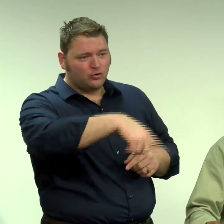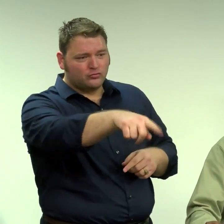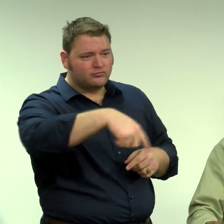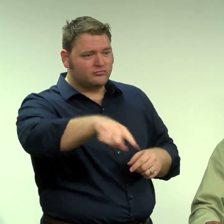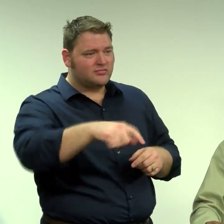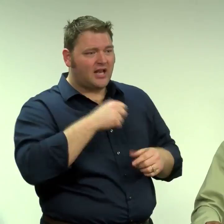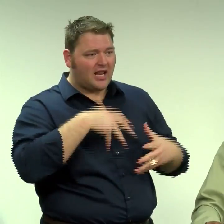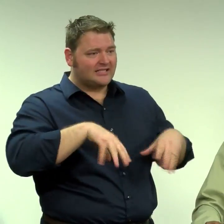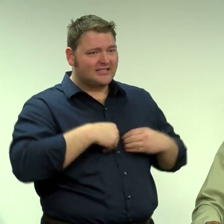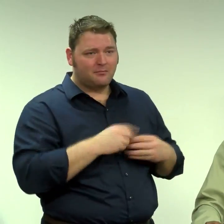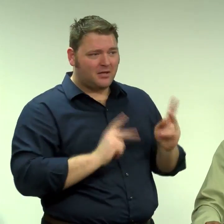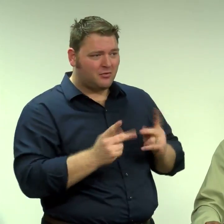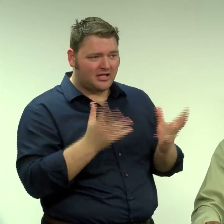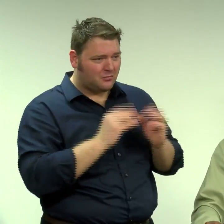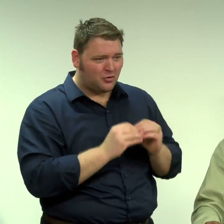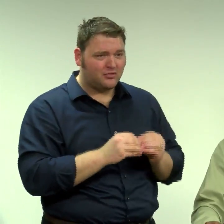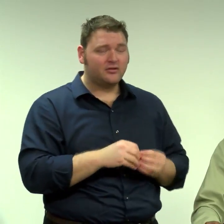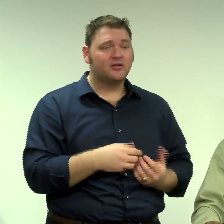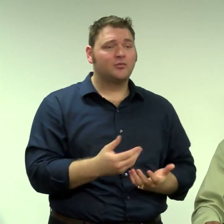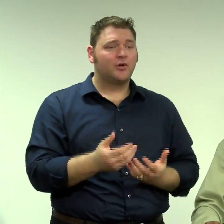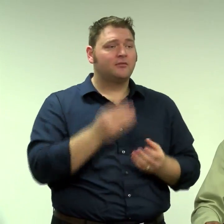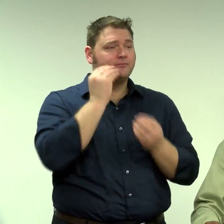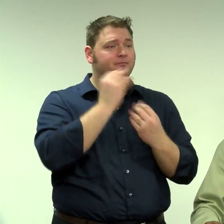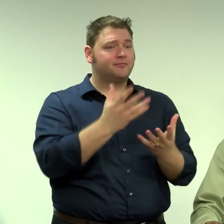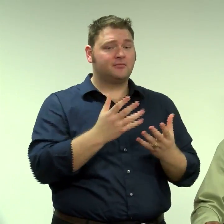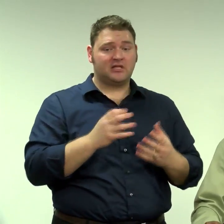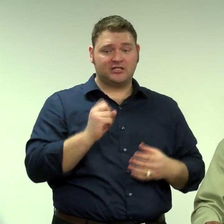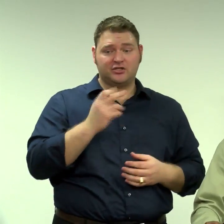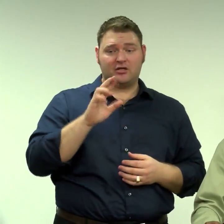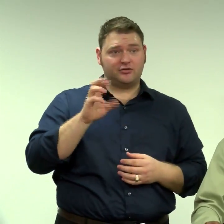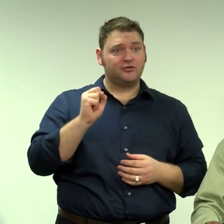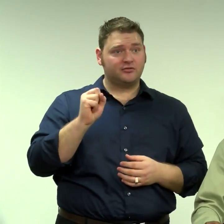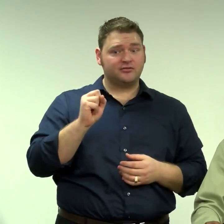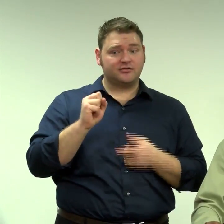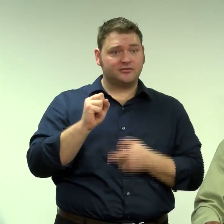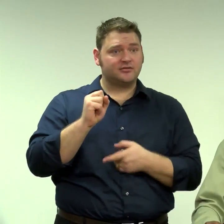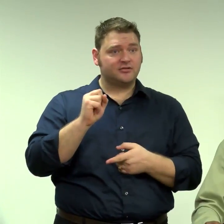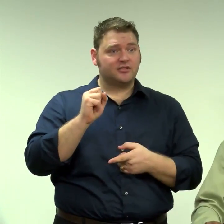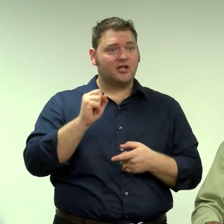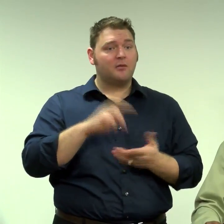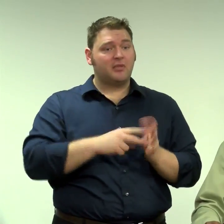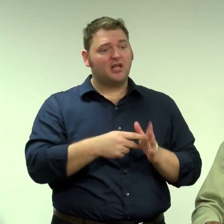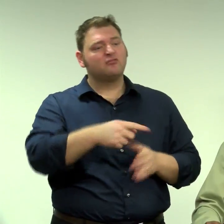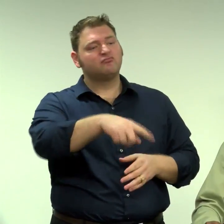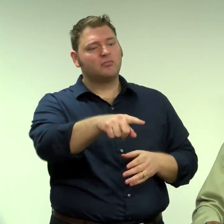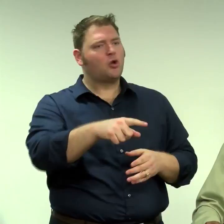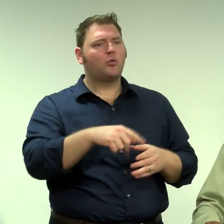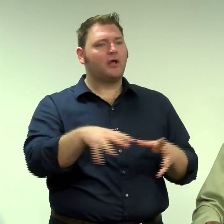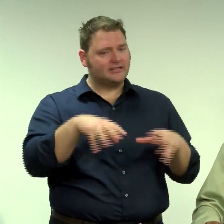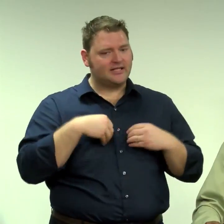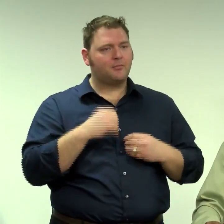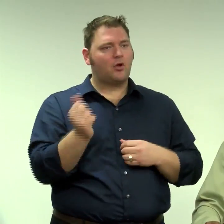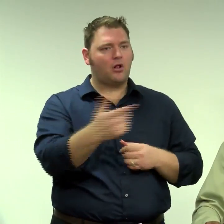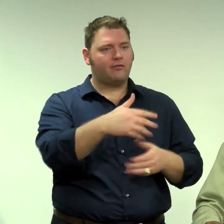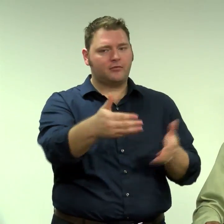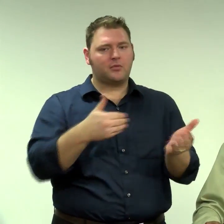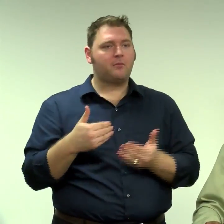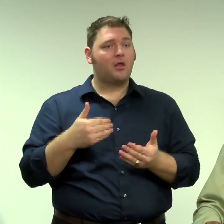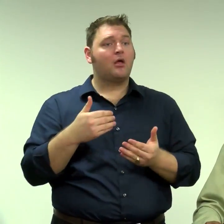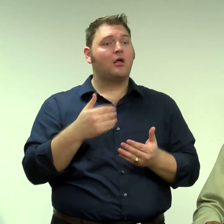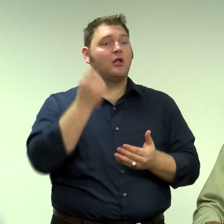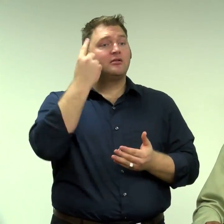way. We are not going to turn anybody away from shelters. We are going to make alternative, we are going to